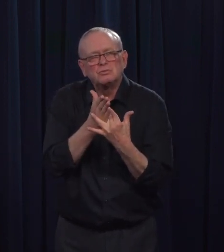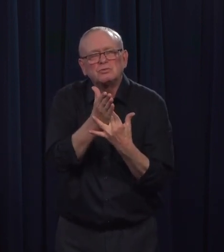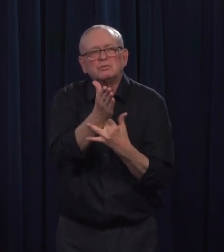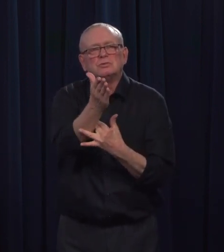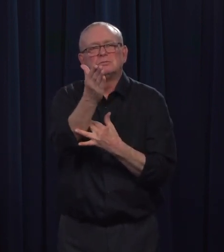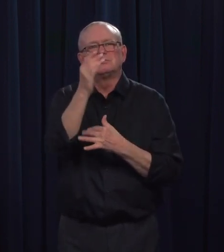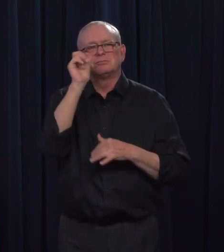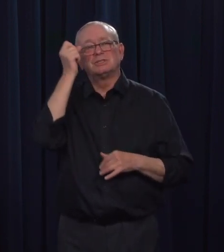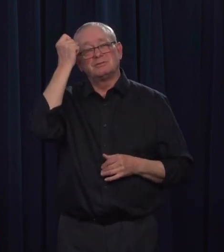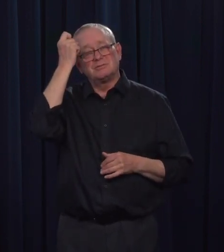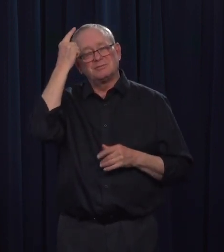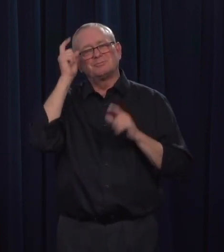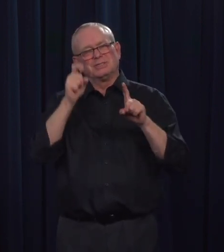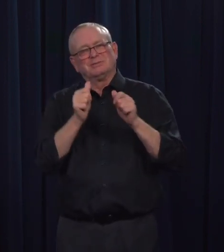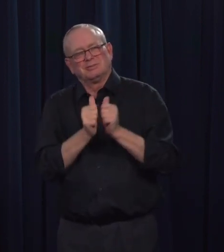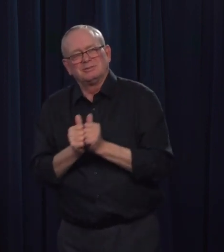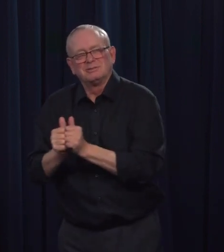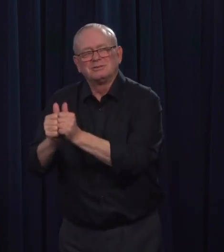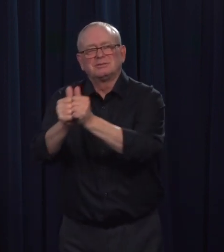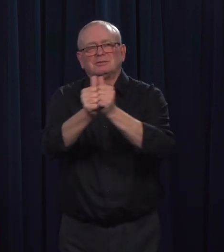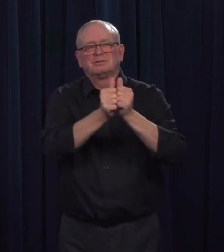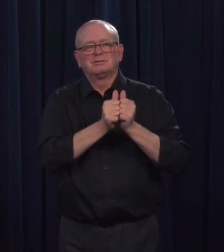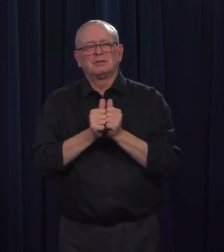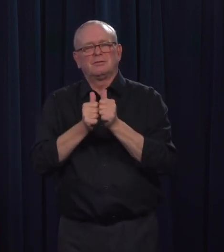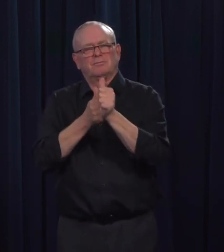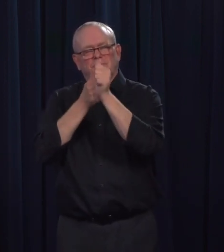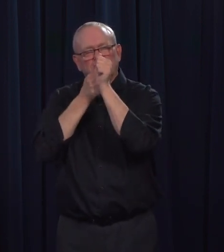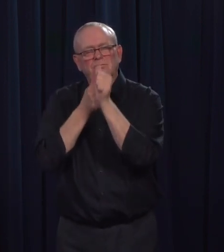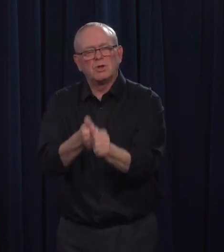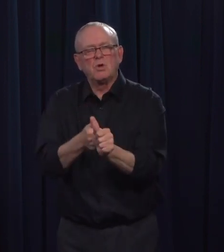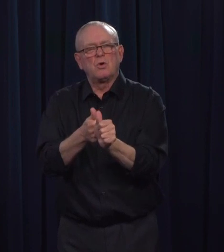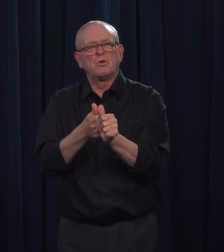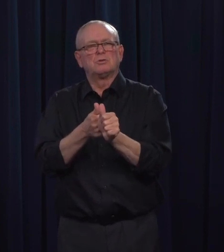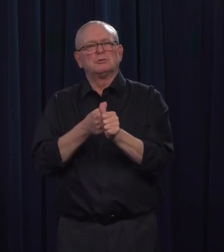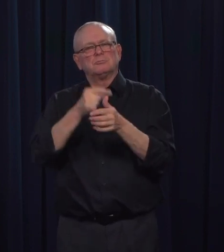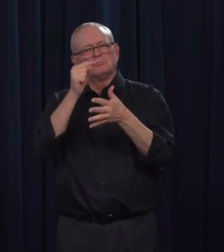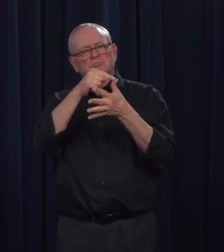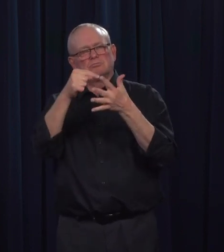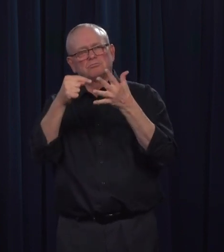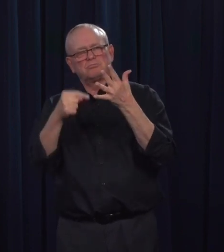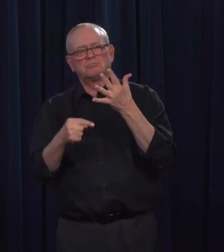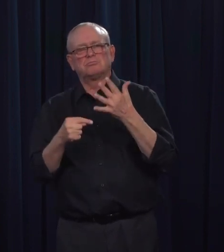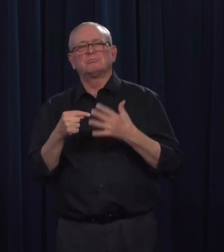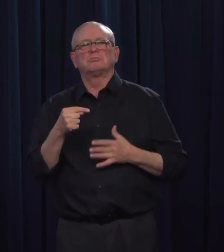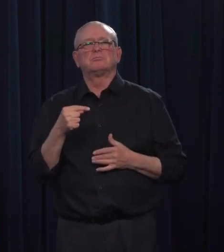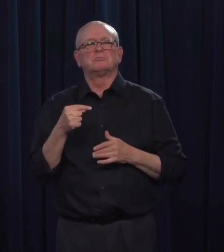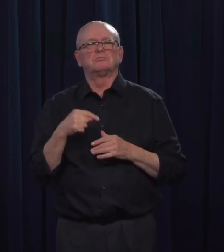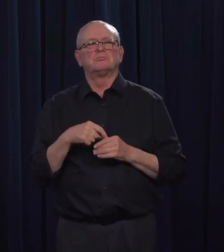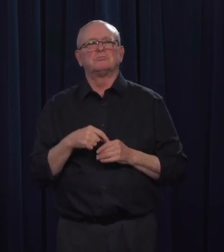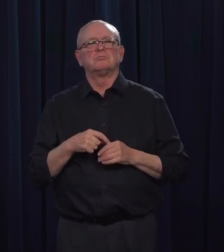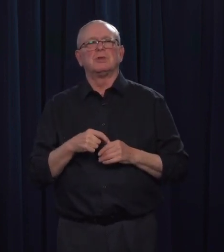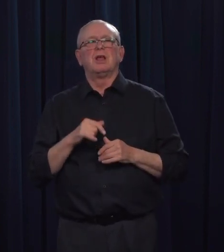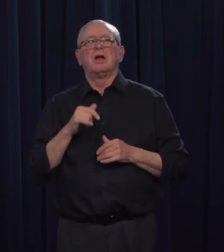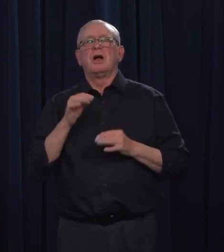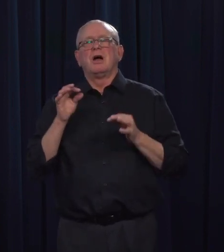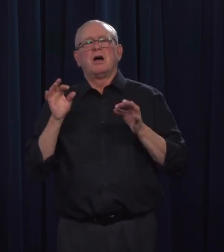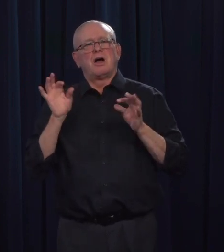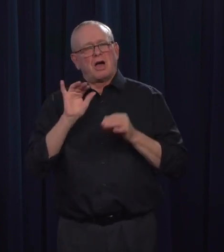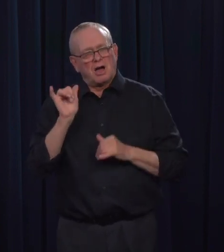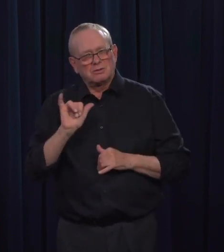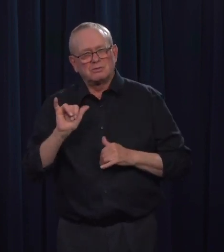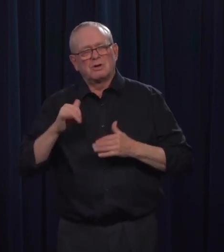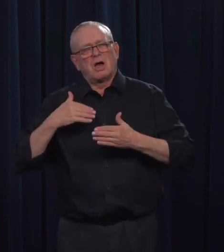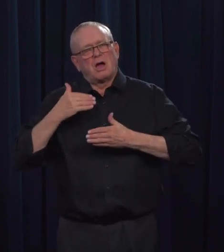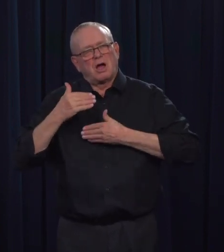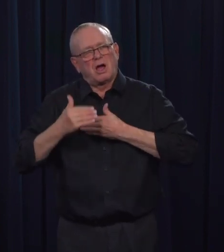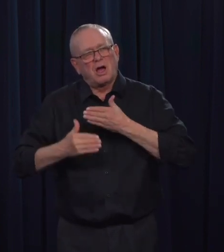together and respond to this extraordinary crisis with extraordinary kindness. Continue to look out for each other and